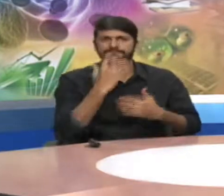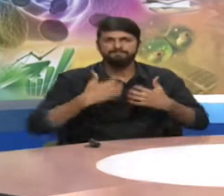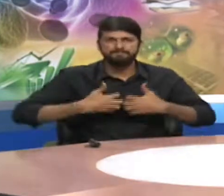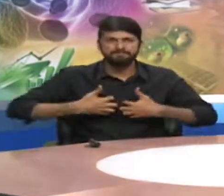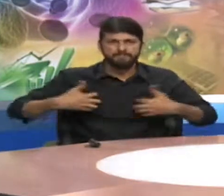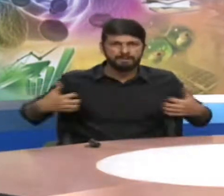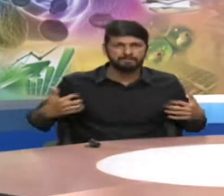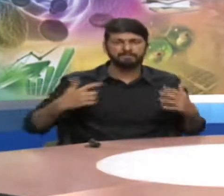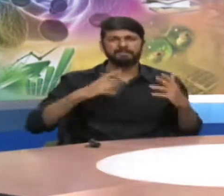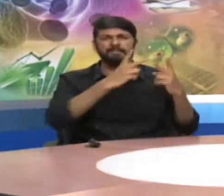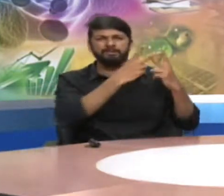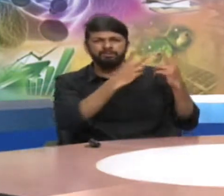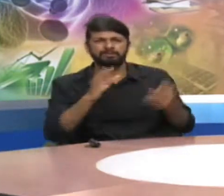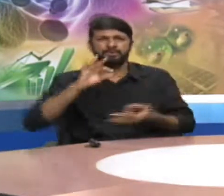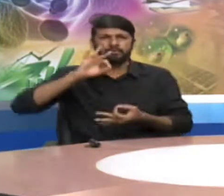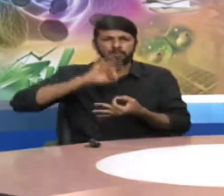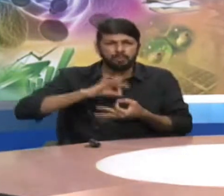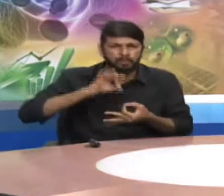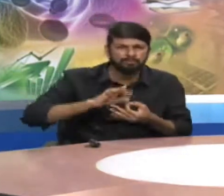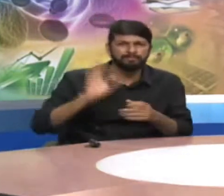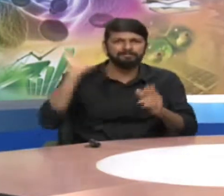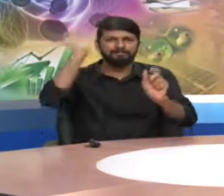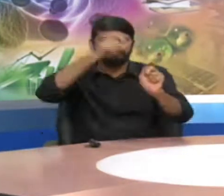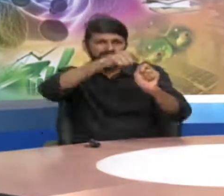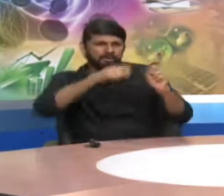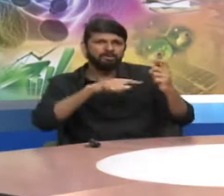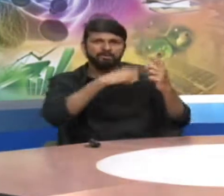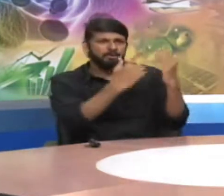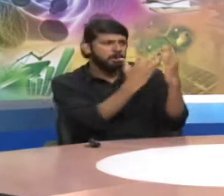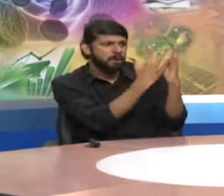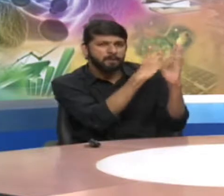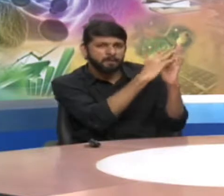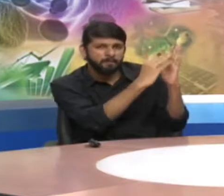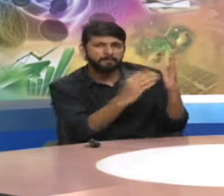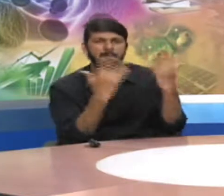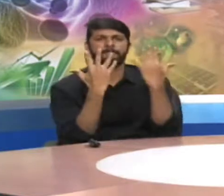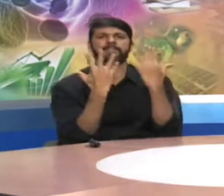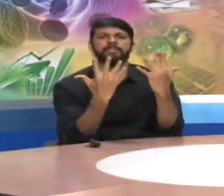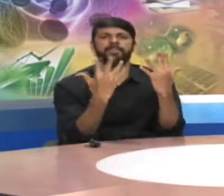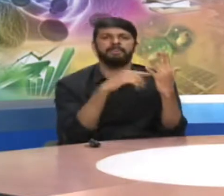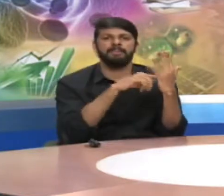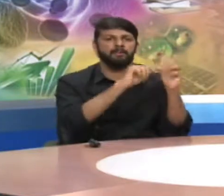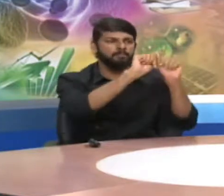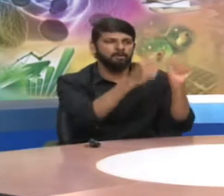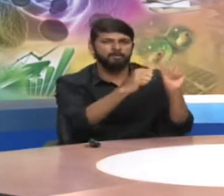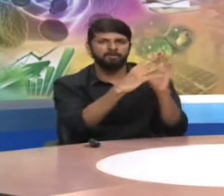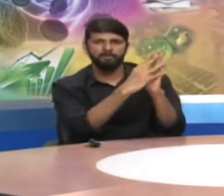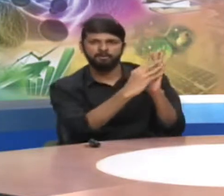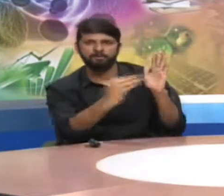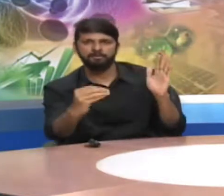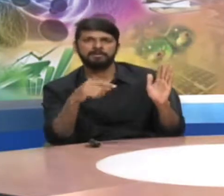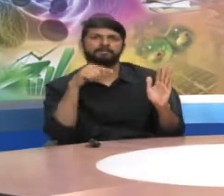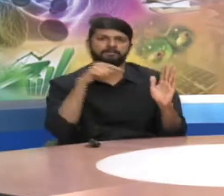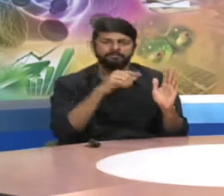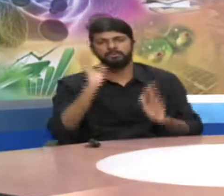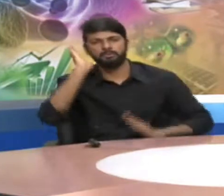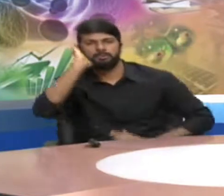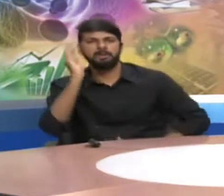personification of God. You see so many pictures like Krishna, Hanuman and different. These